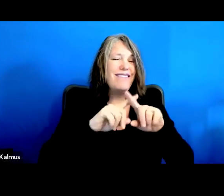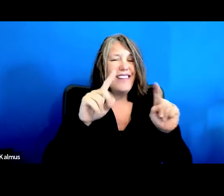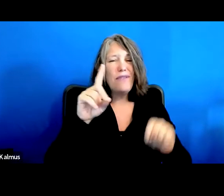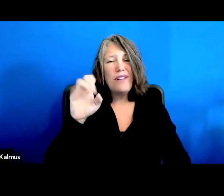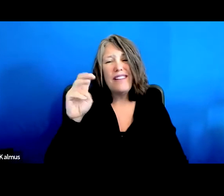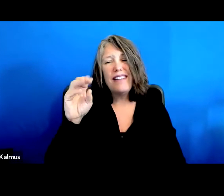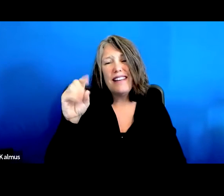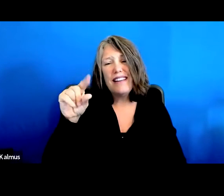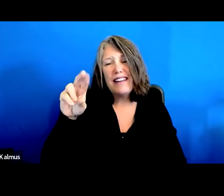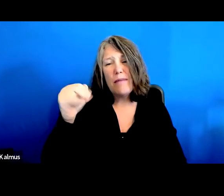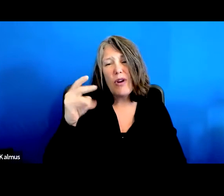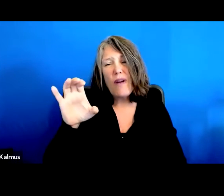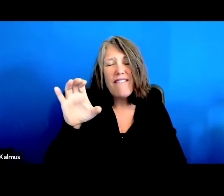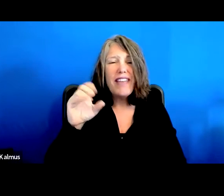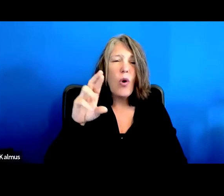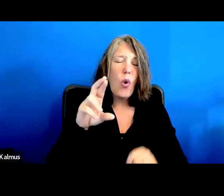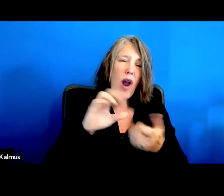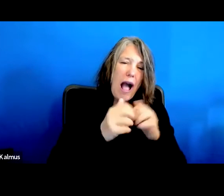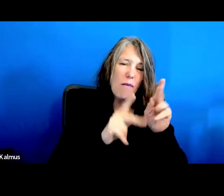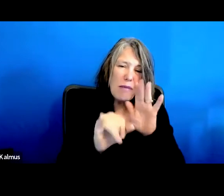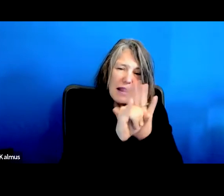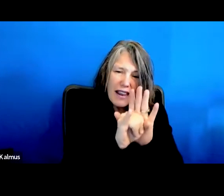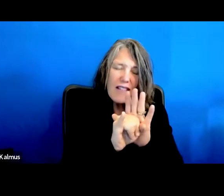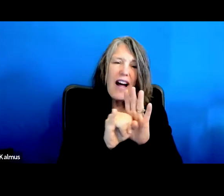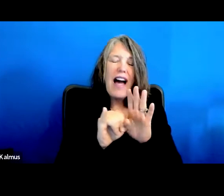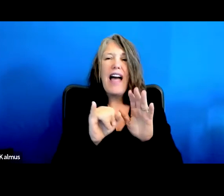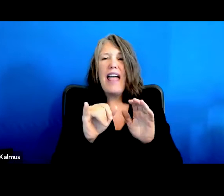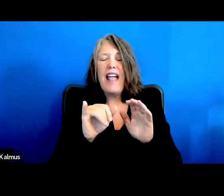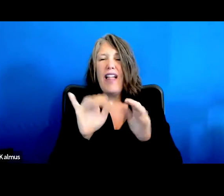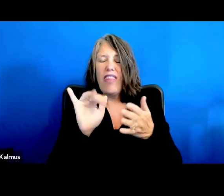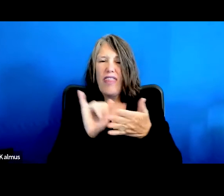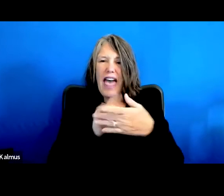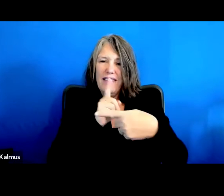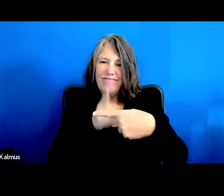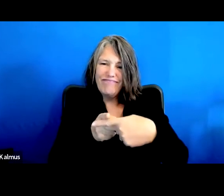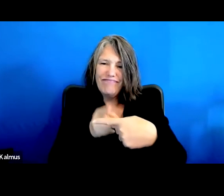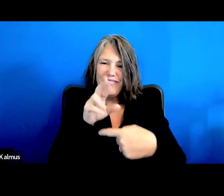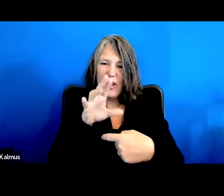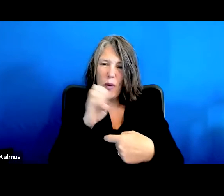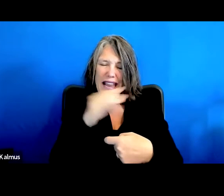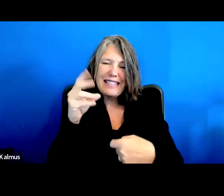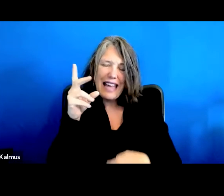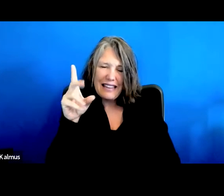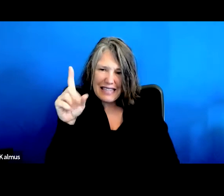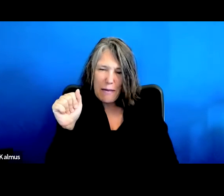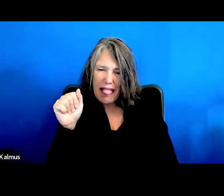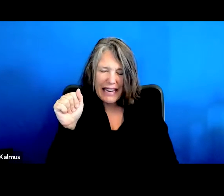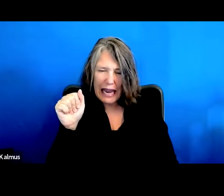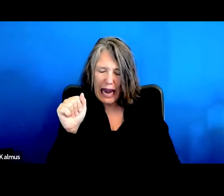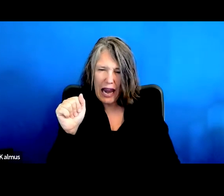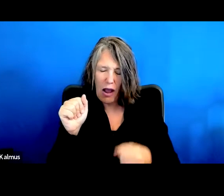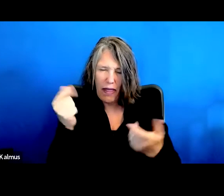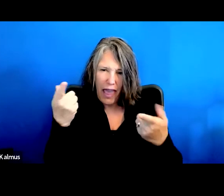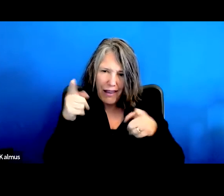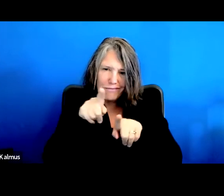or identities. So looking at the intersection of race and disability or of